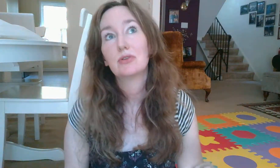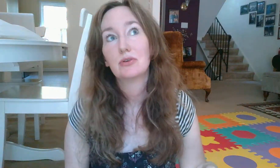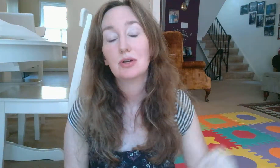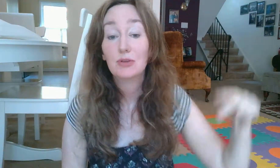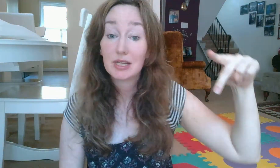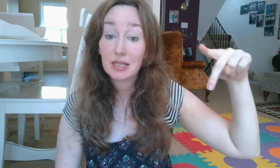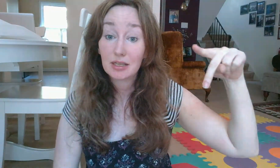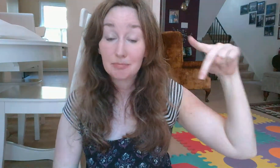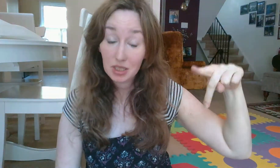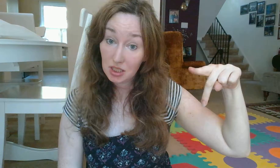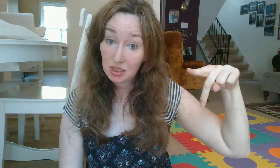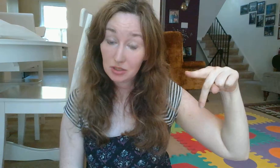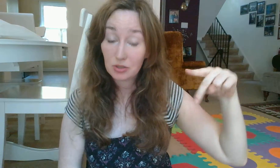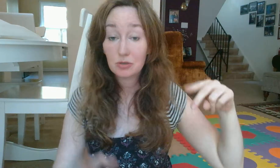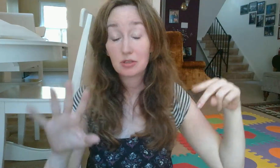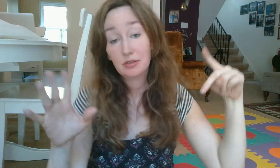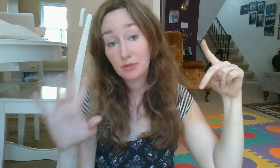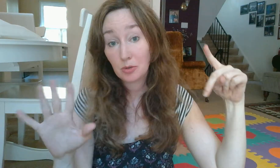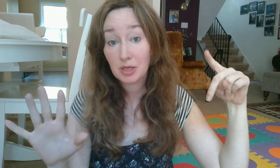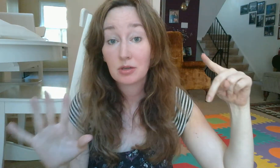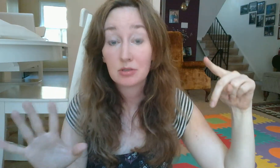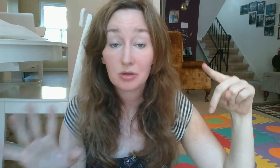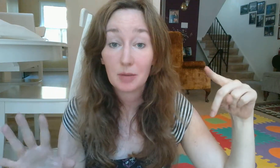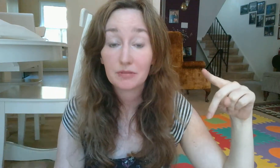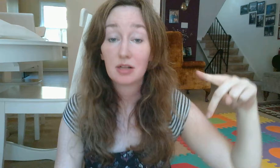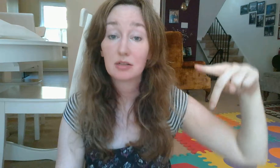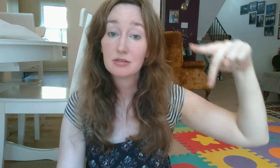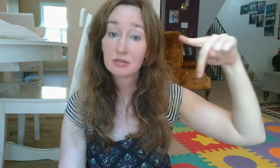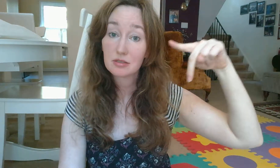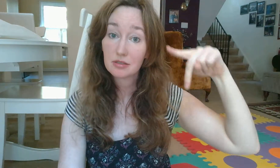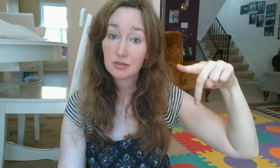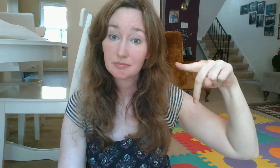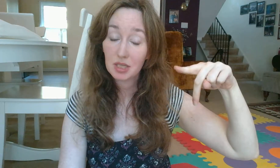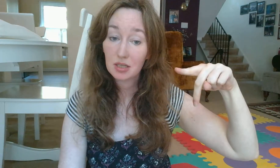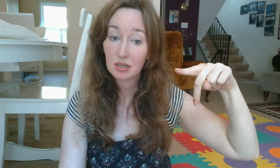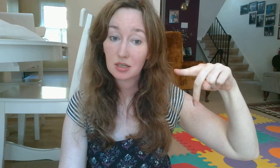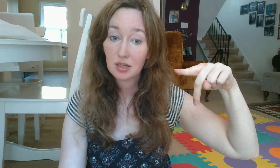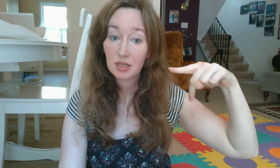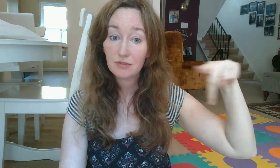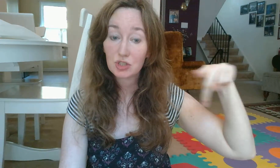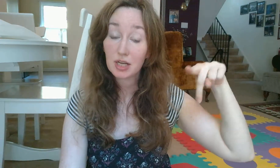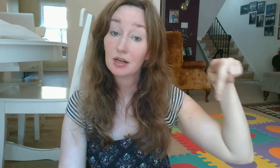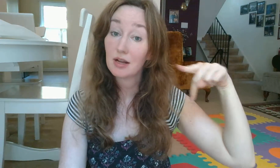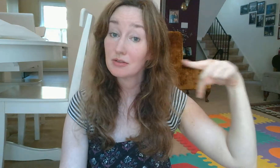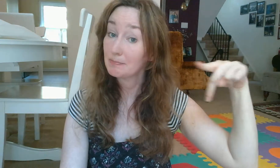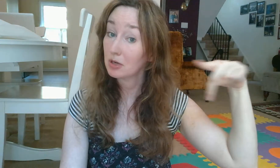Also, if you take a P, you can do, if you know P, you know a couple of colors. P. If you shake it around, it's